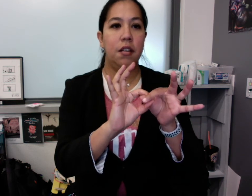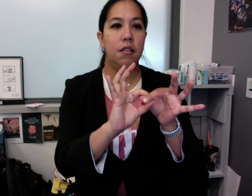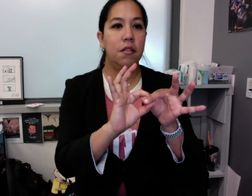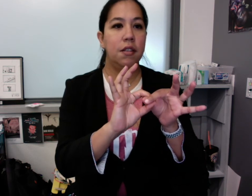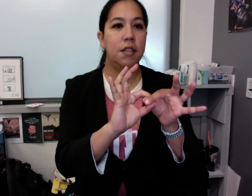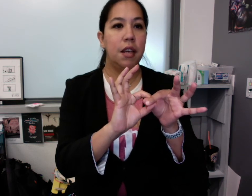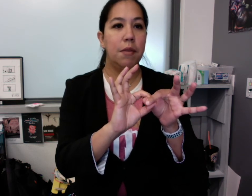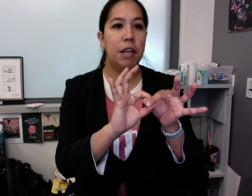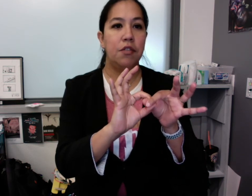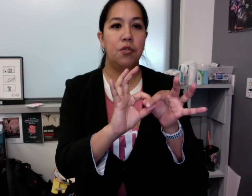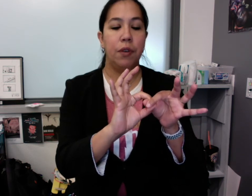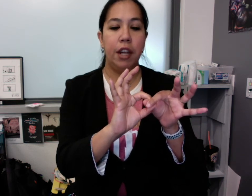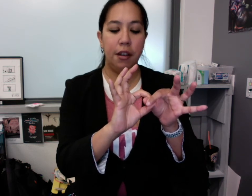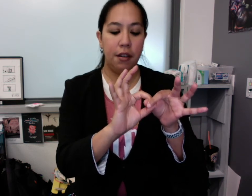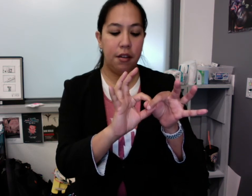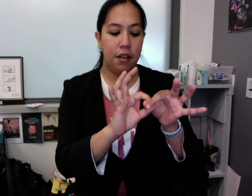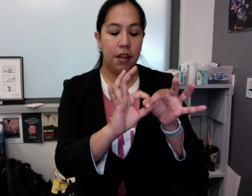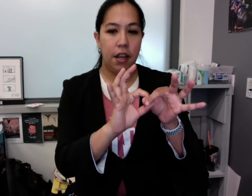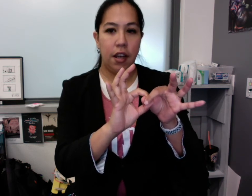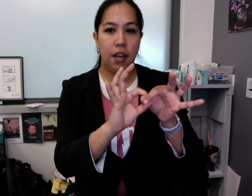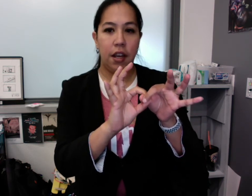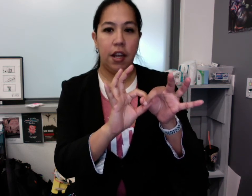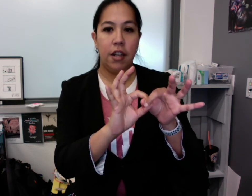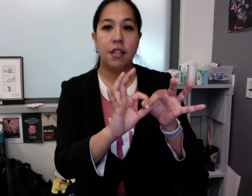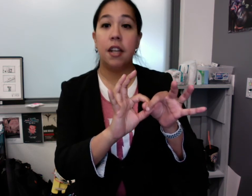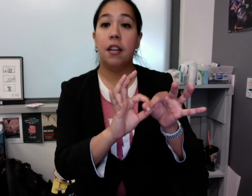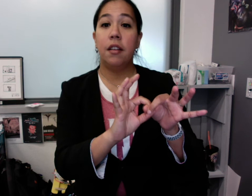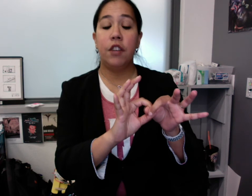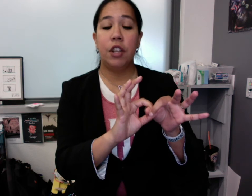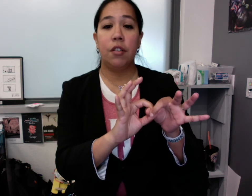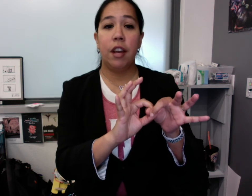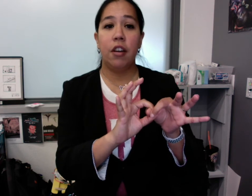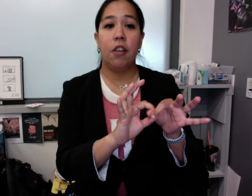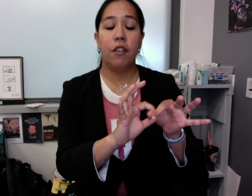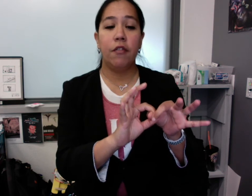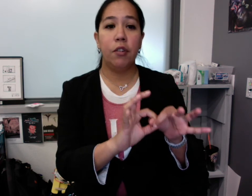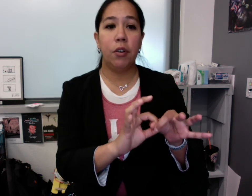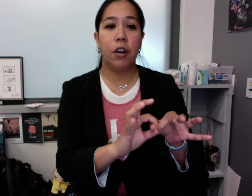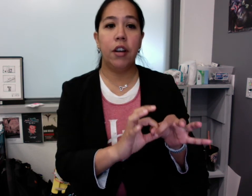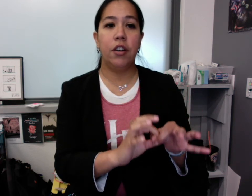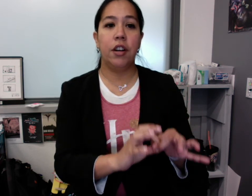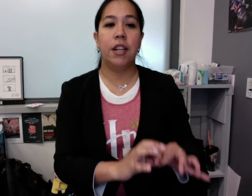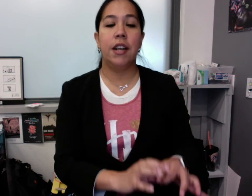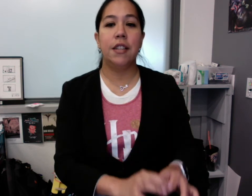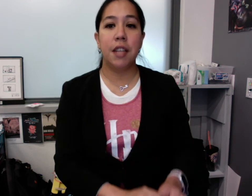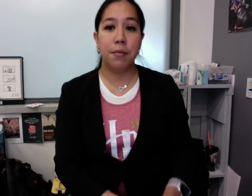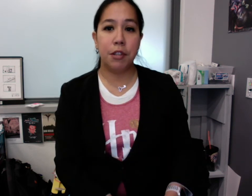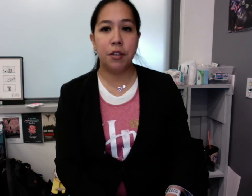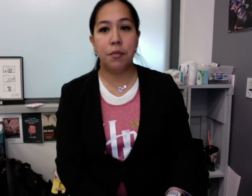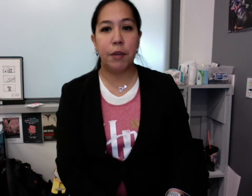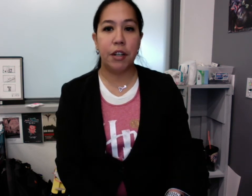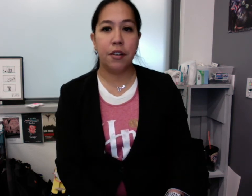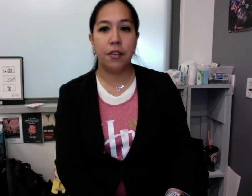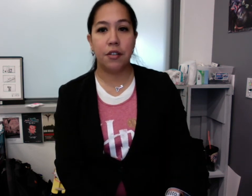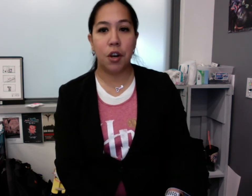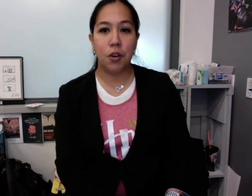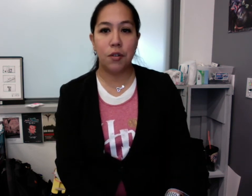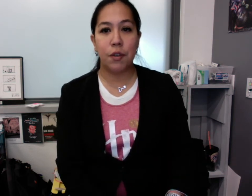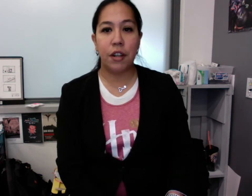the same as joining. And instead of lifting your leg off the floor, you're going to attempt to, but your toes will never leave